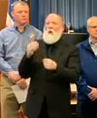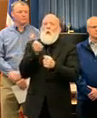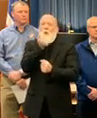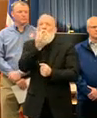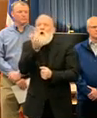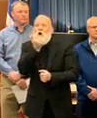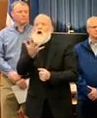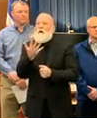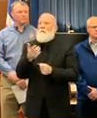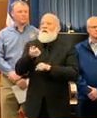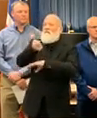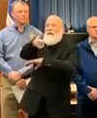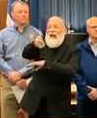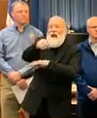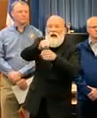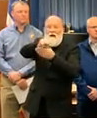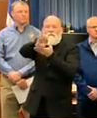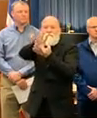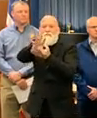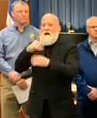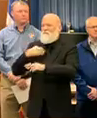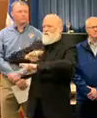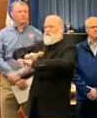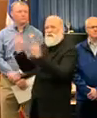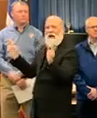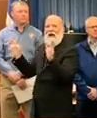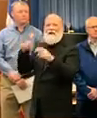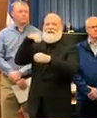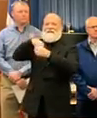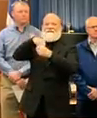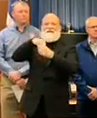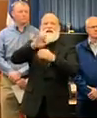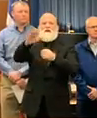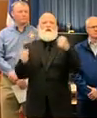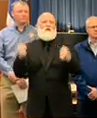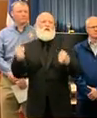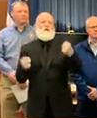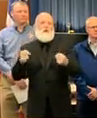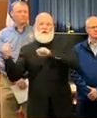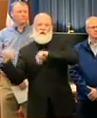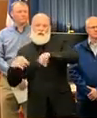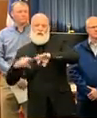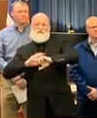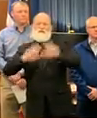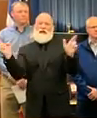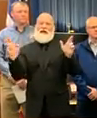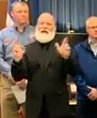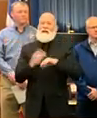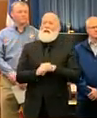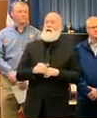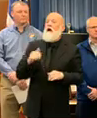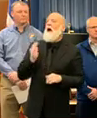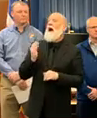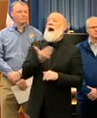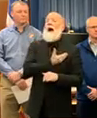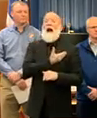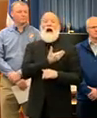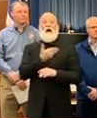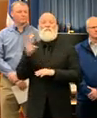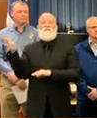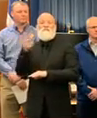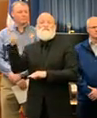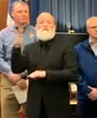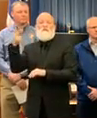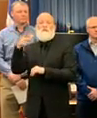case you need it. Our troopers and officers will also be out helping DOT with the brine work. We would ask